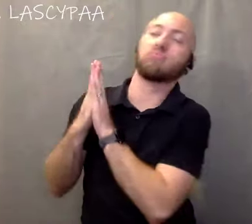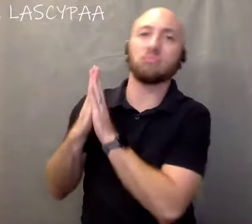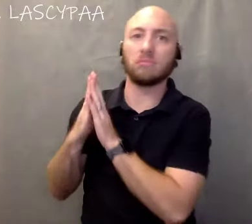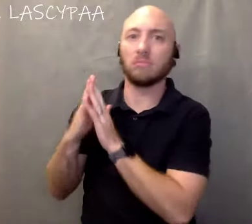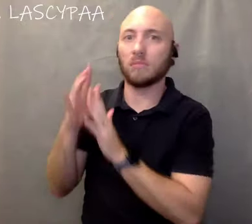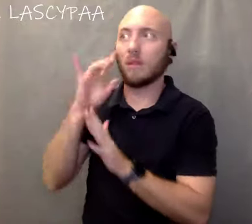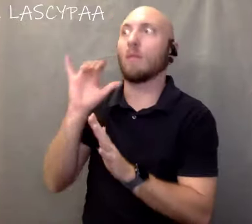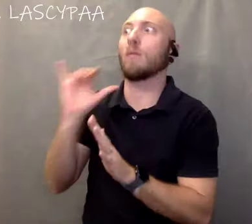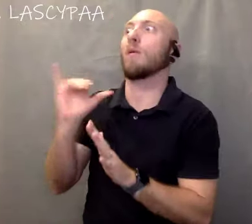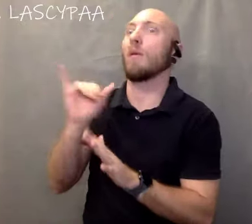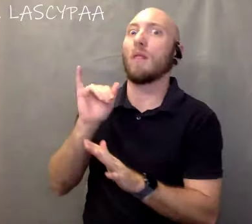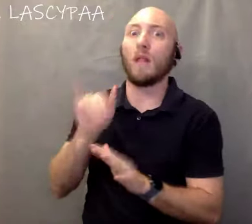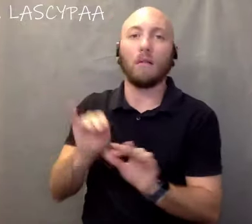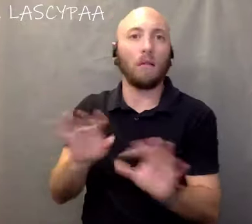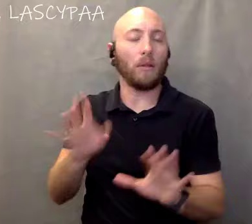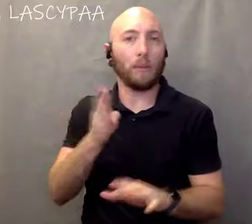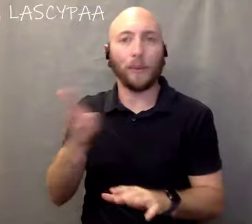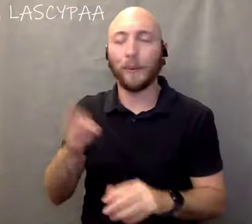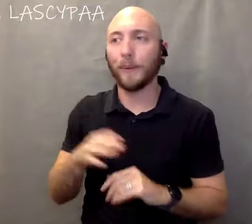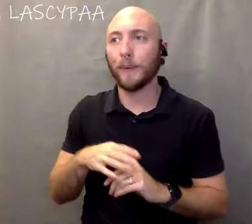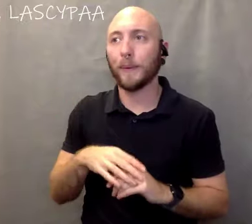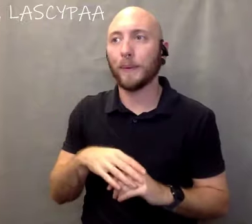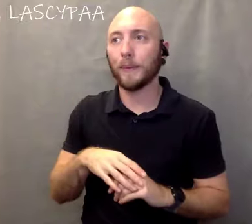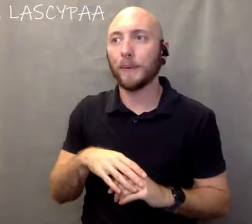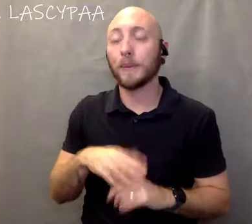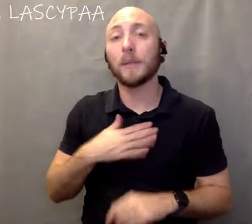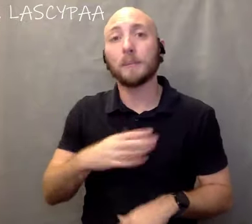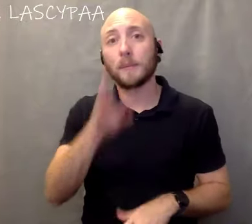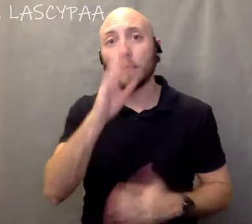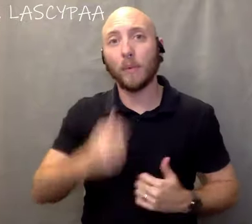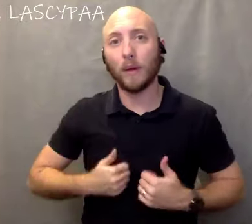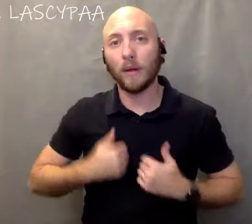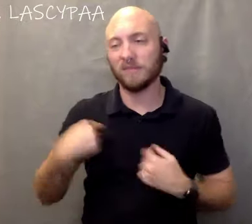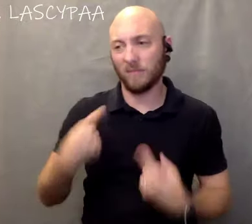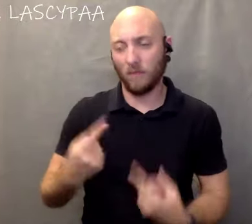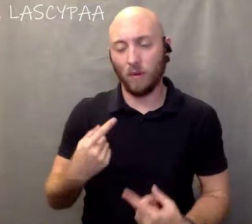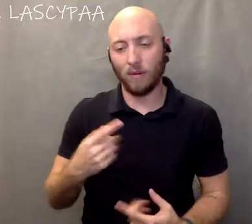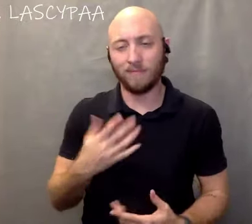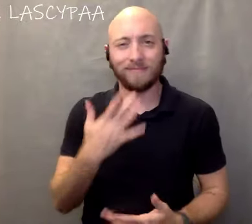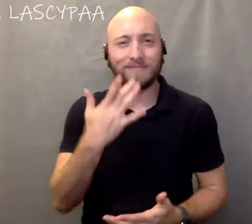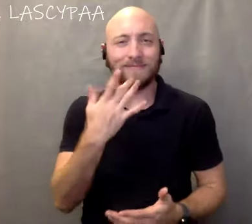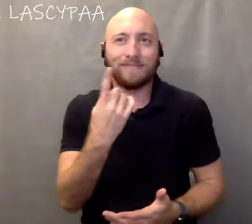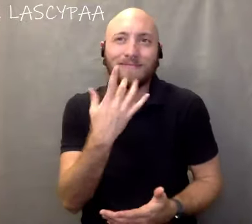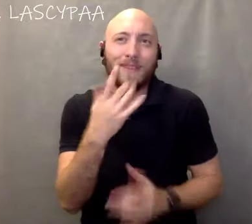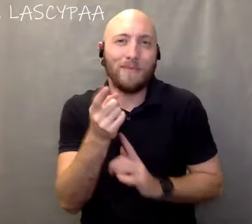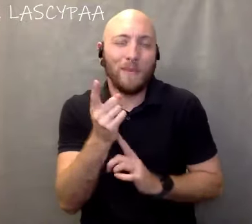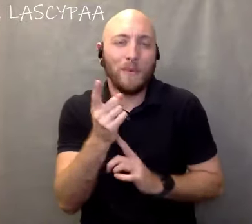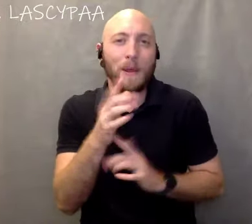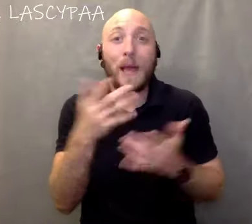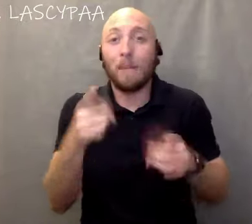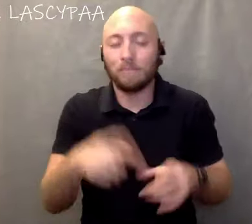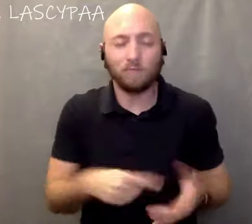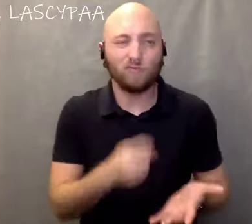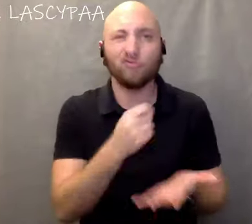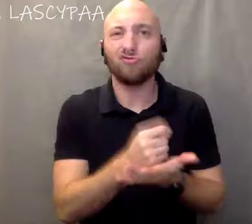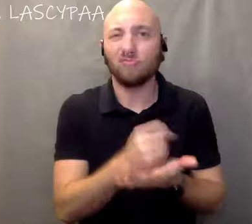think one of my favorite parts of my sobriety was when I was in treatment. We were talking about the 4-step,